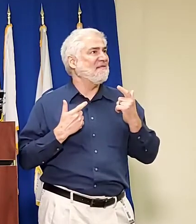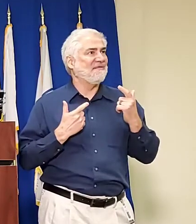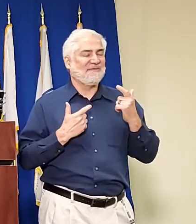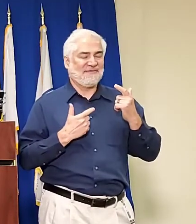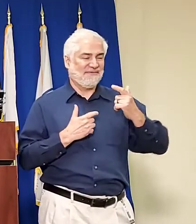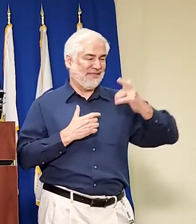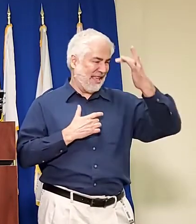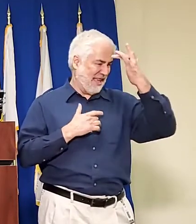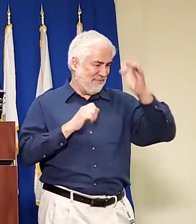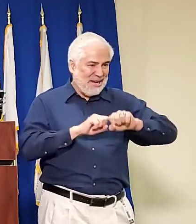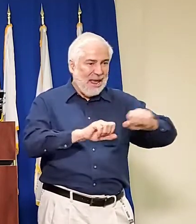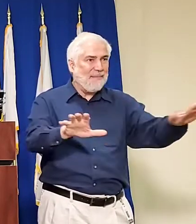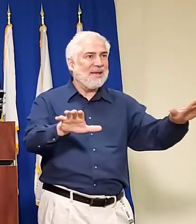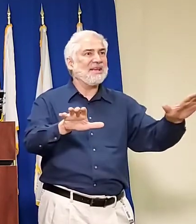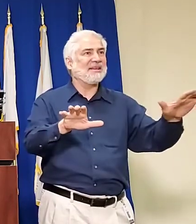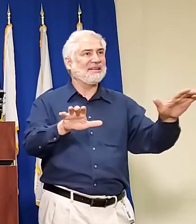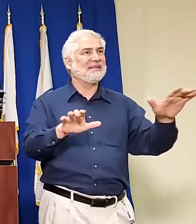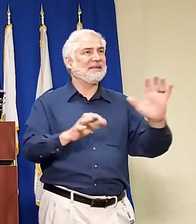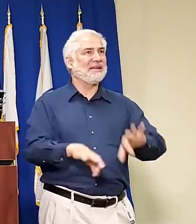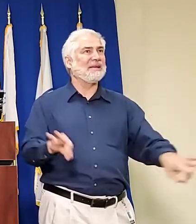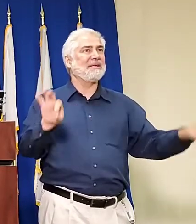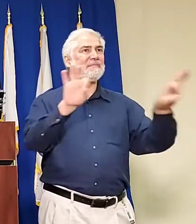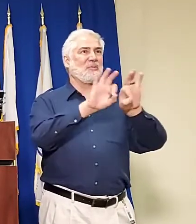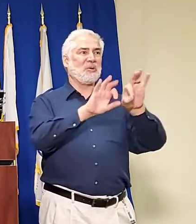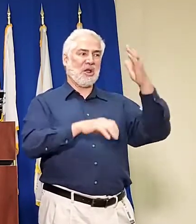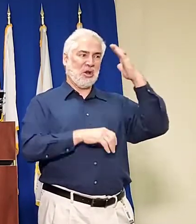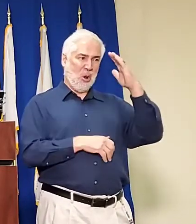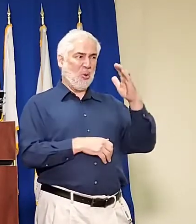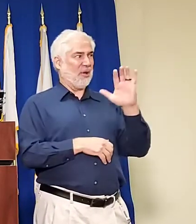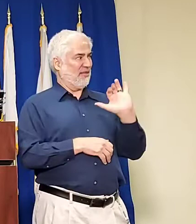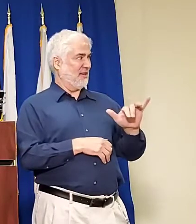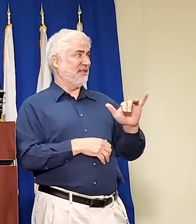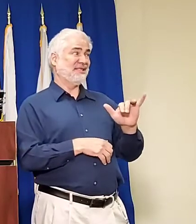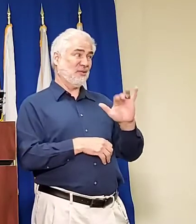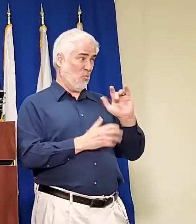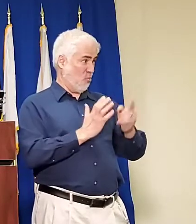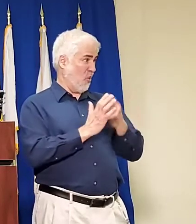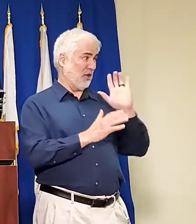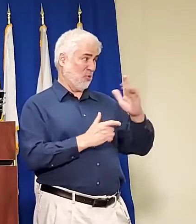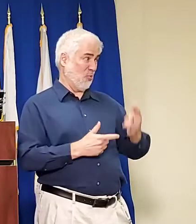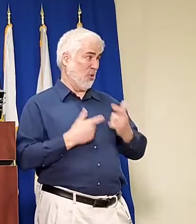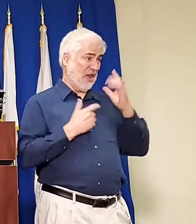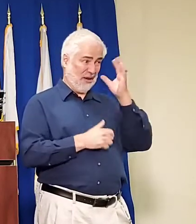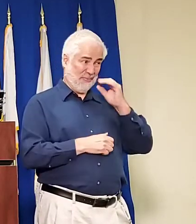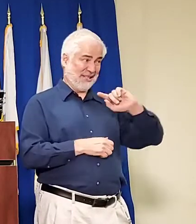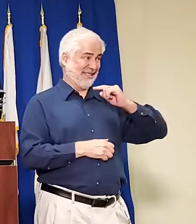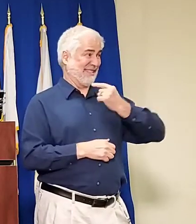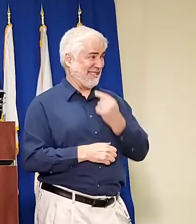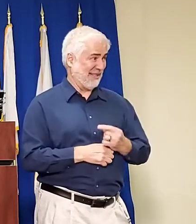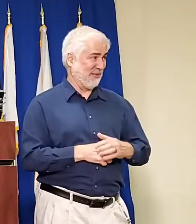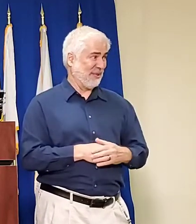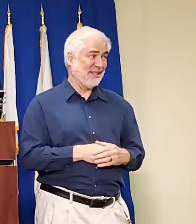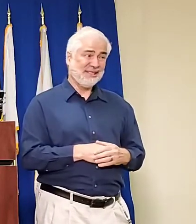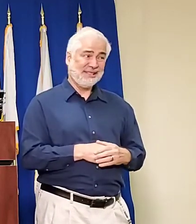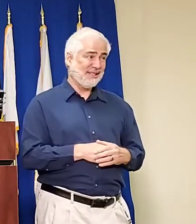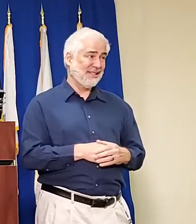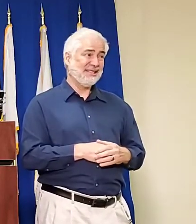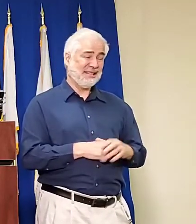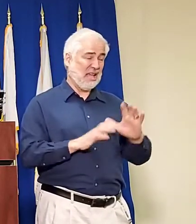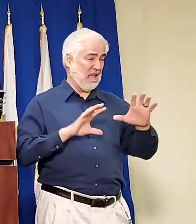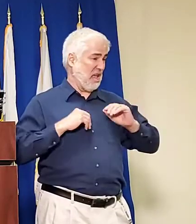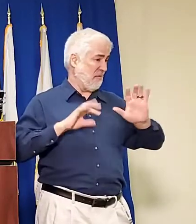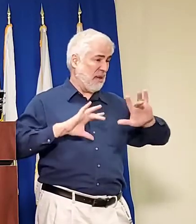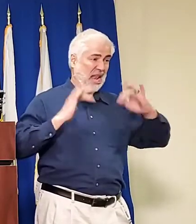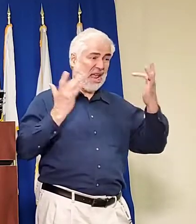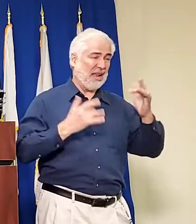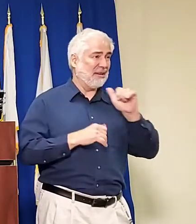epidemic, and I think it's important for those of us who know that to say that, so that people understand this is something very serious and that we need to take